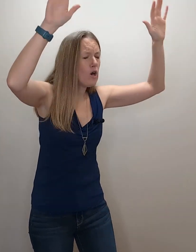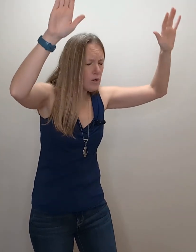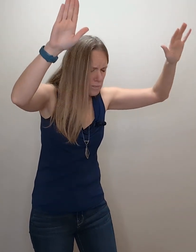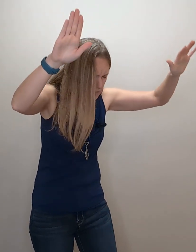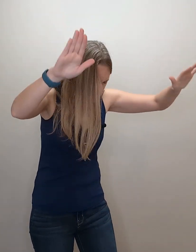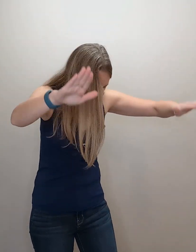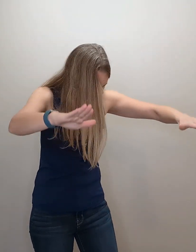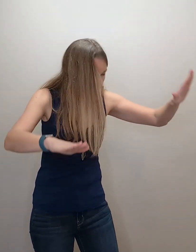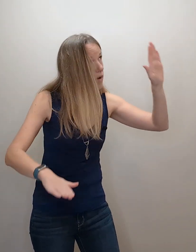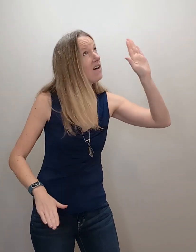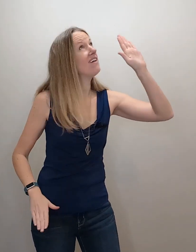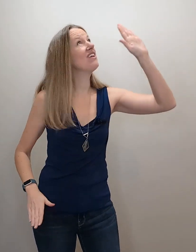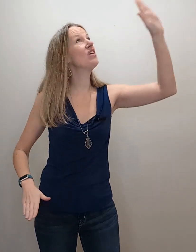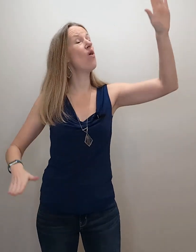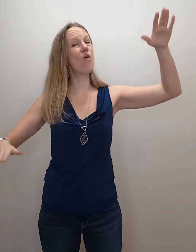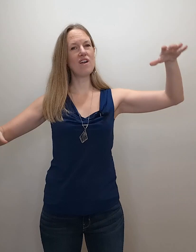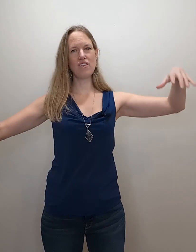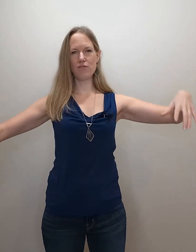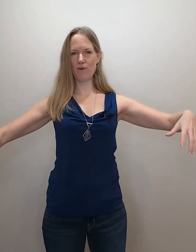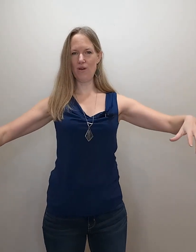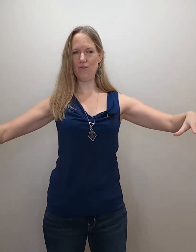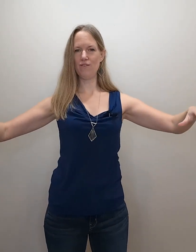bow before your throne.